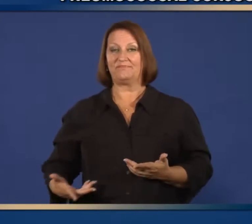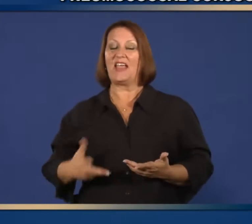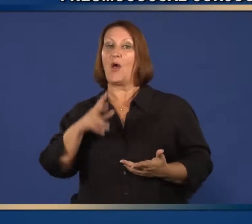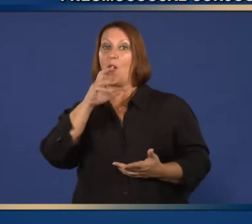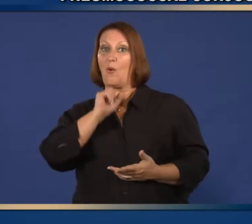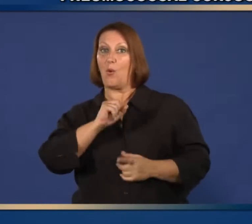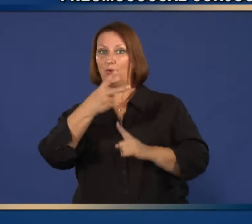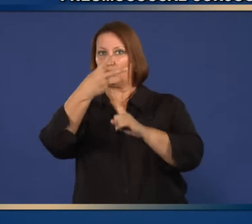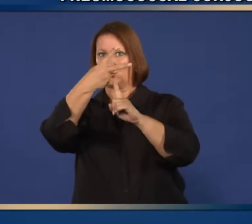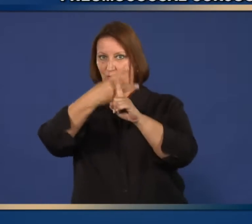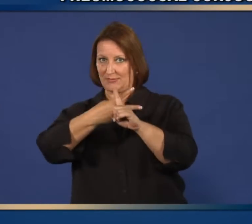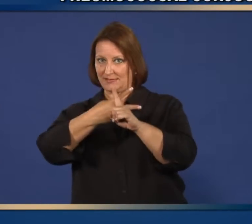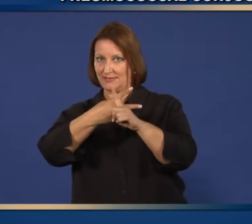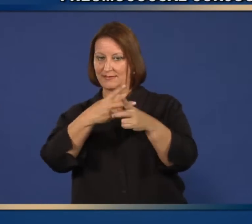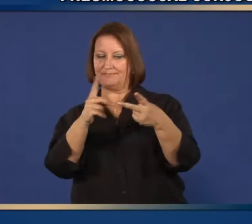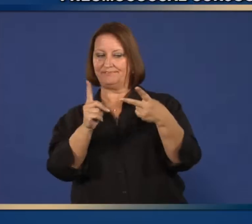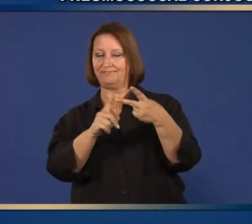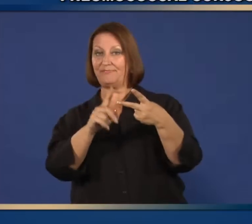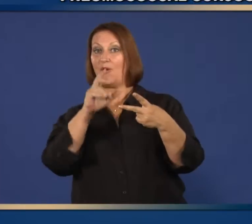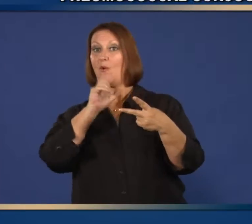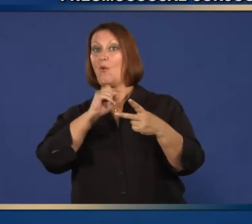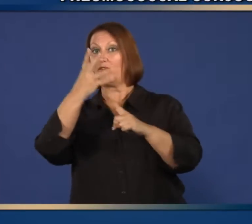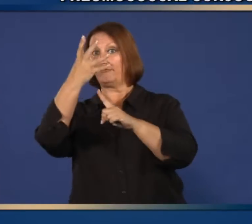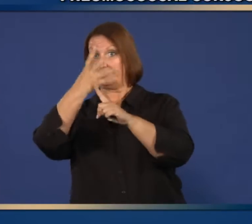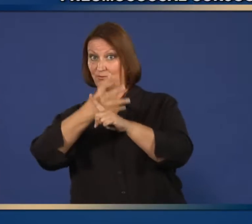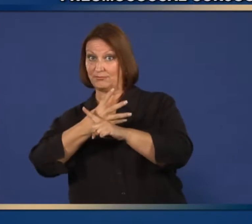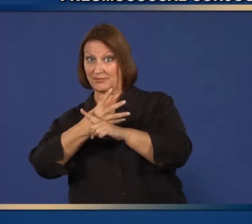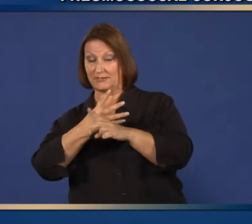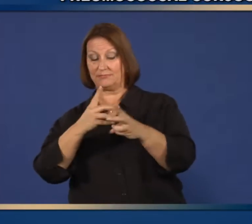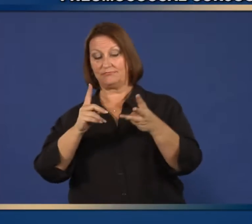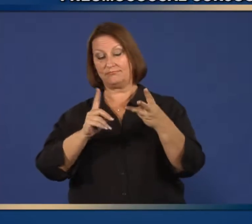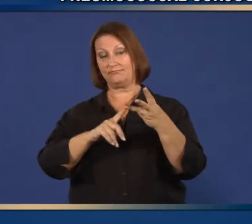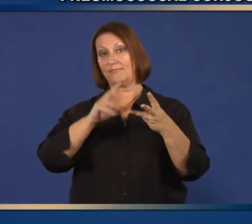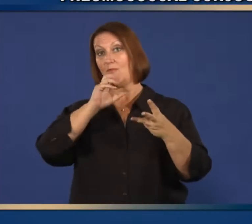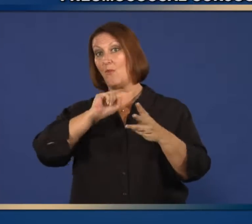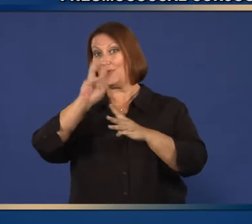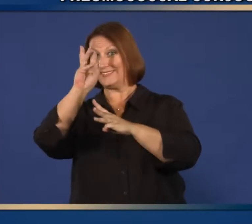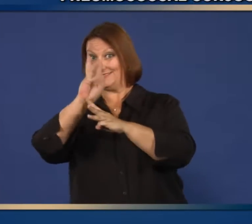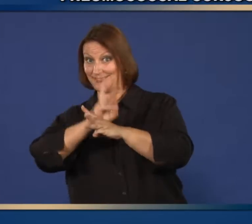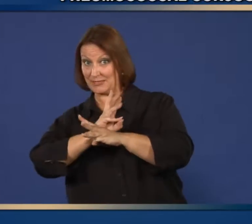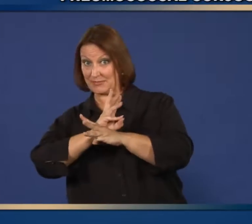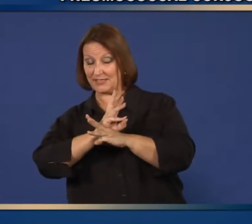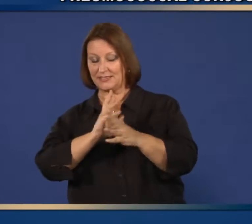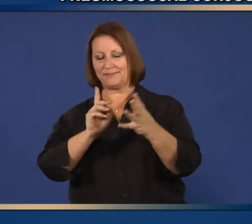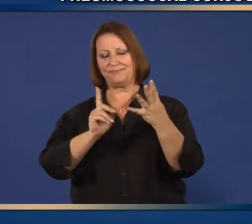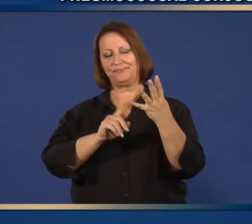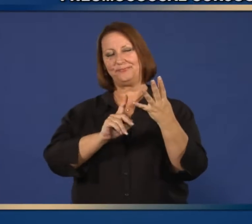ages: 2 months, 4 months, 6 months,